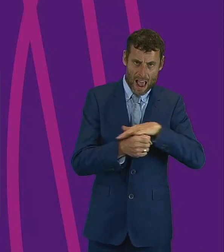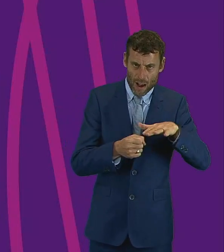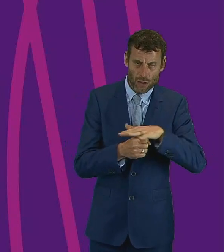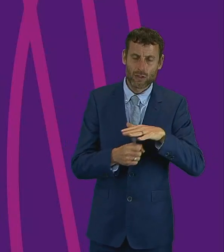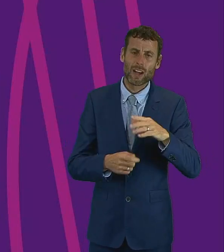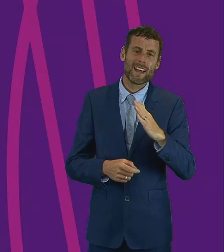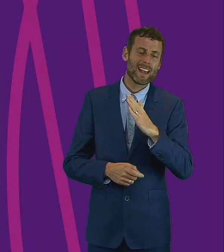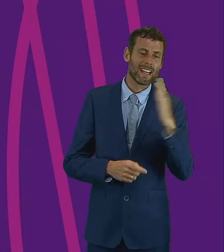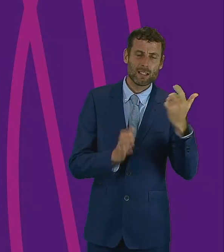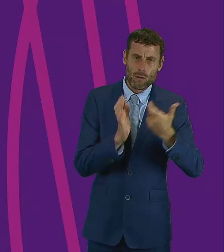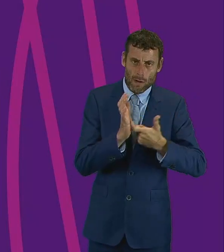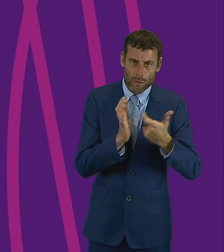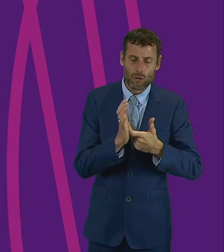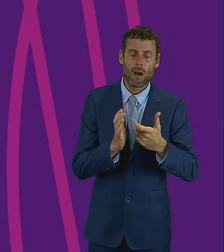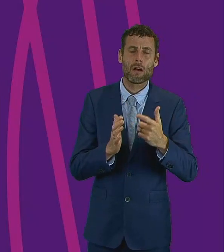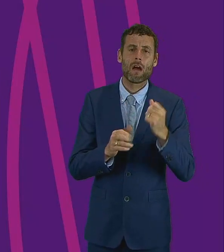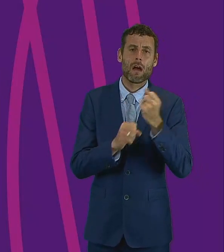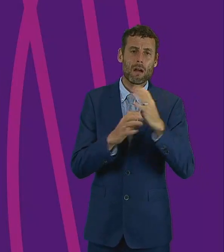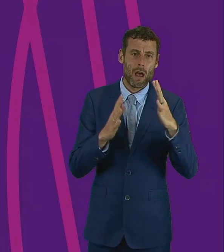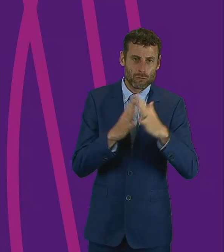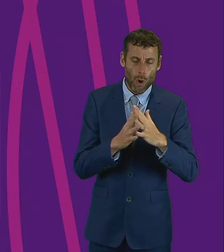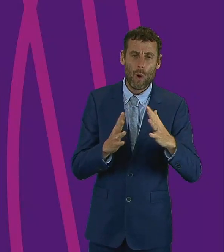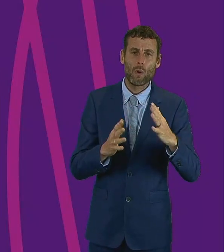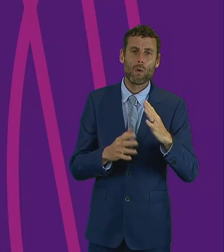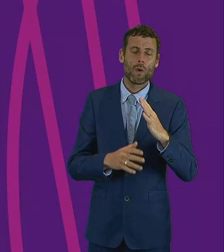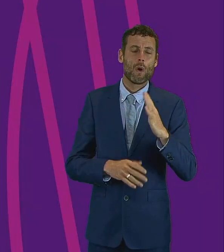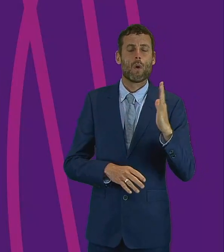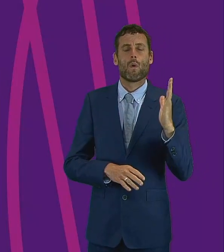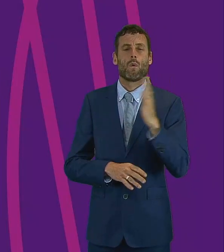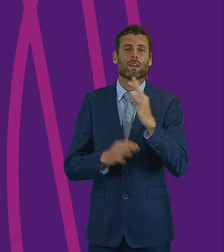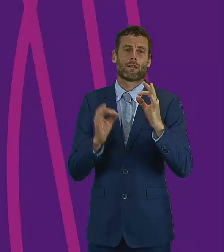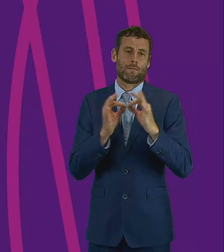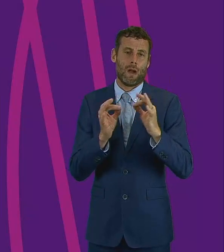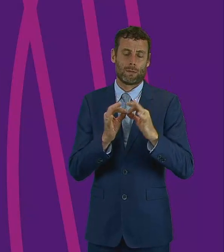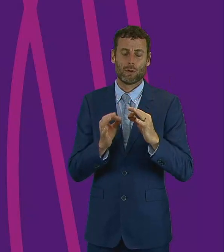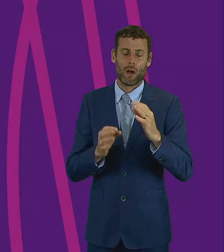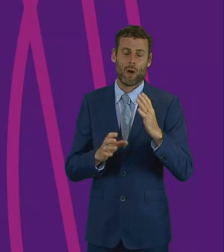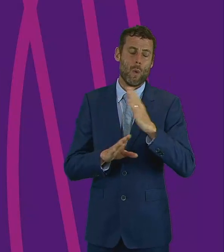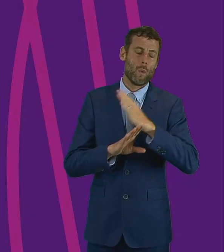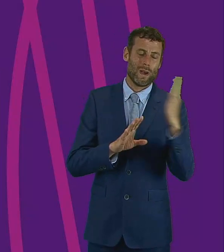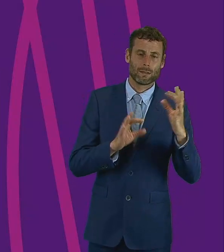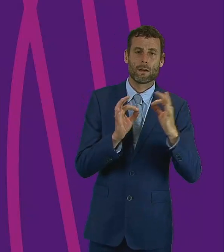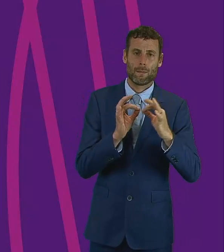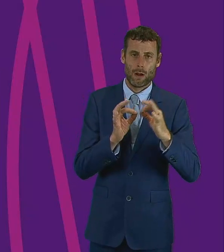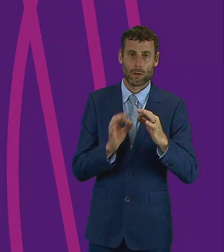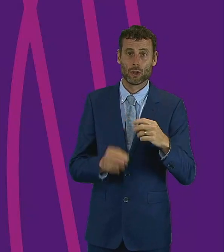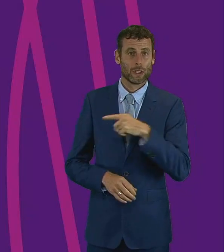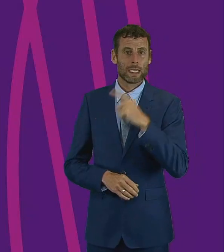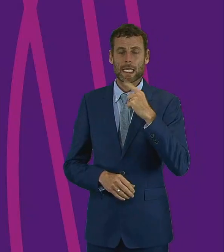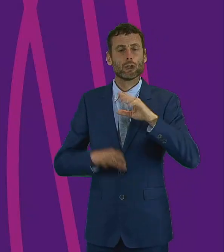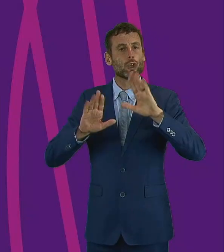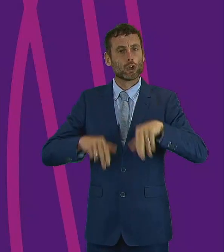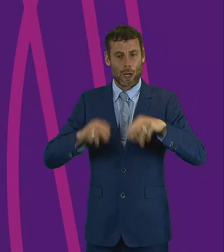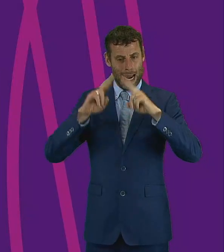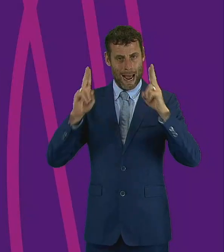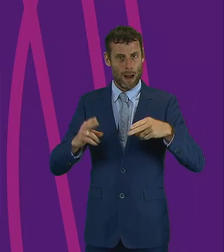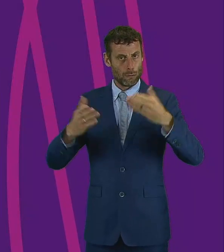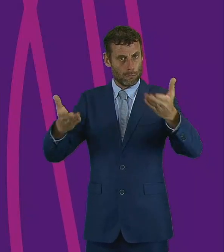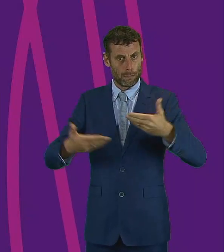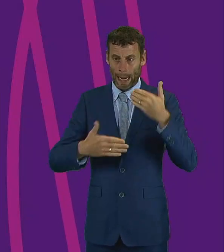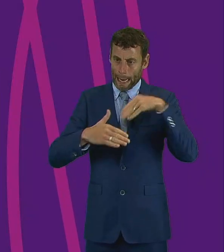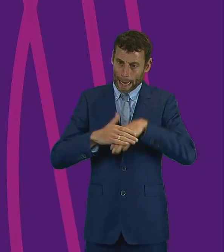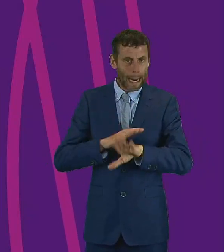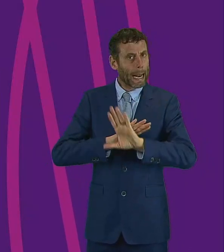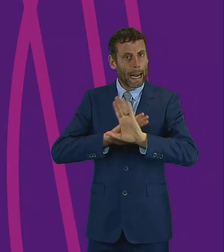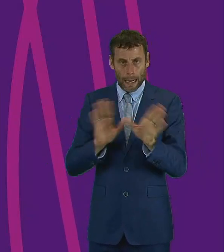East Renfrewshire, Glasgow and Western Bartonshire. She said that, and I quote, "You should not host people from other households in your home,